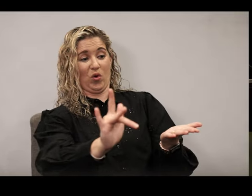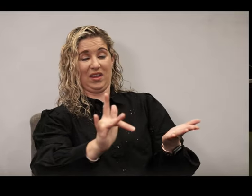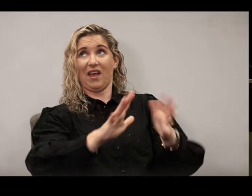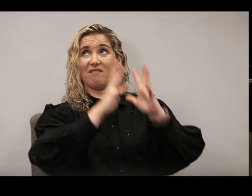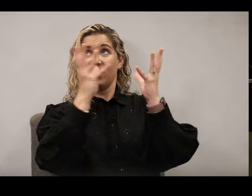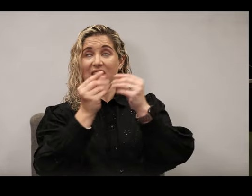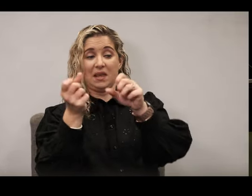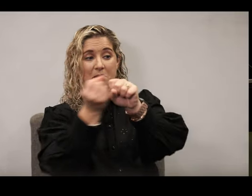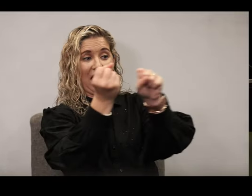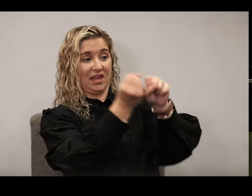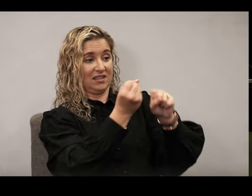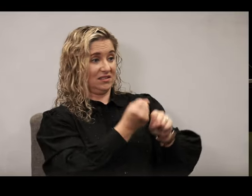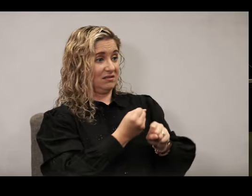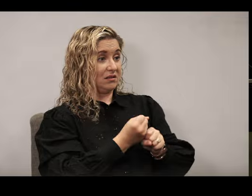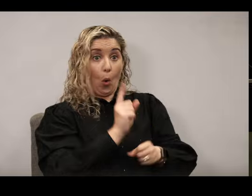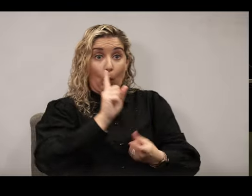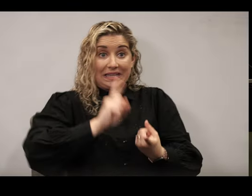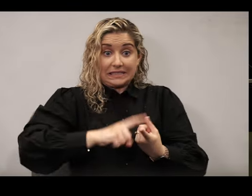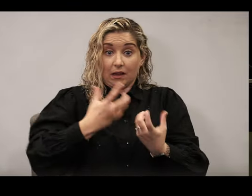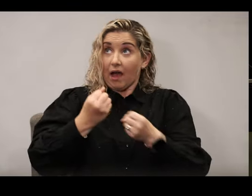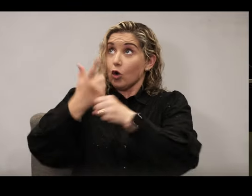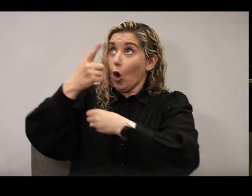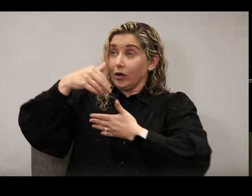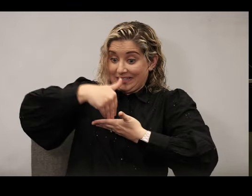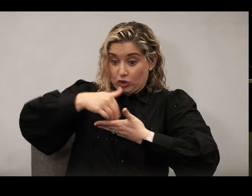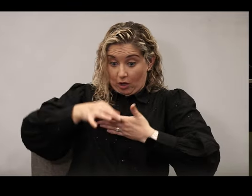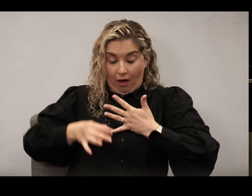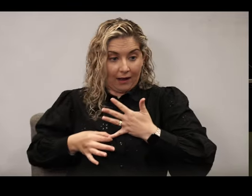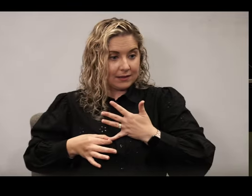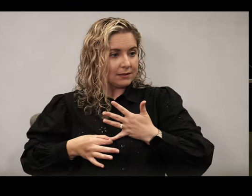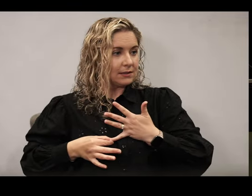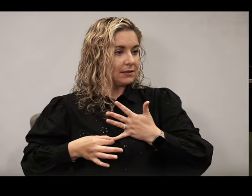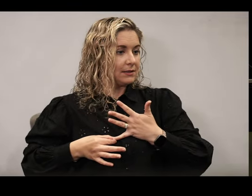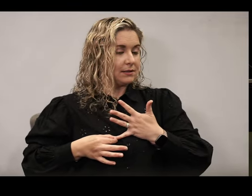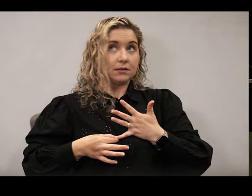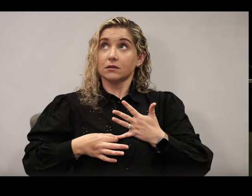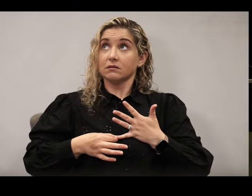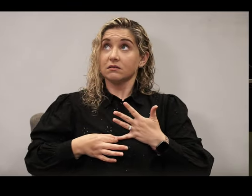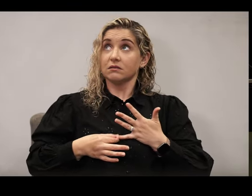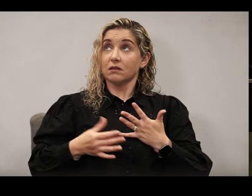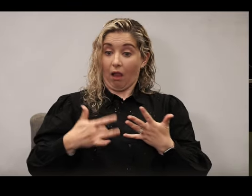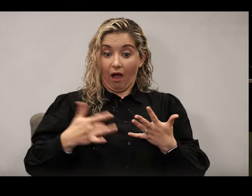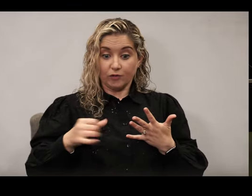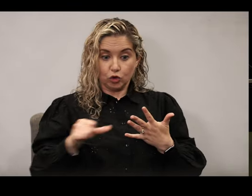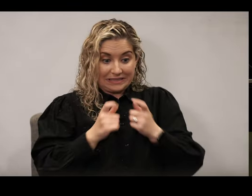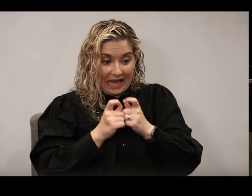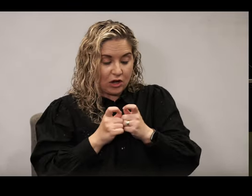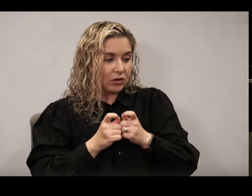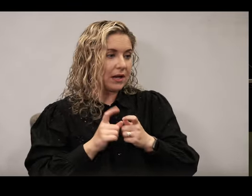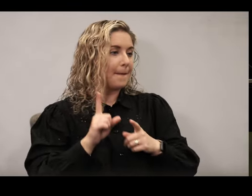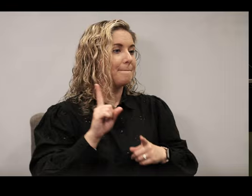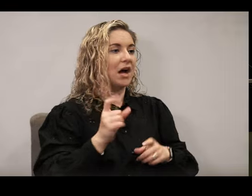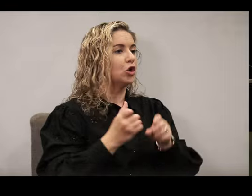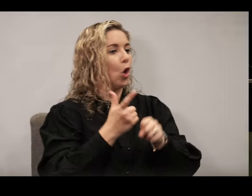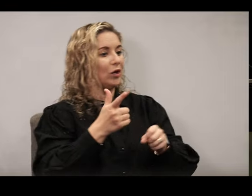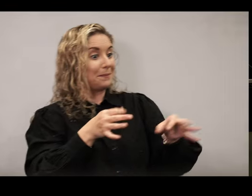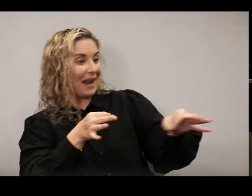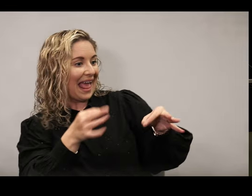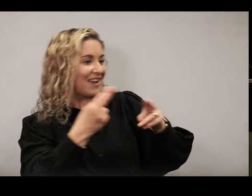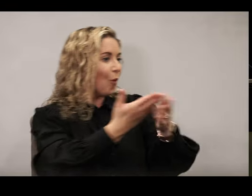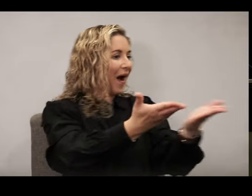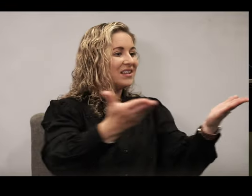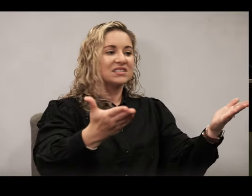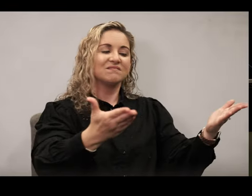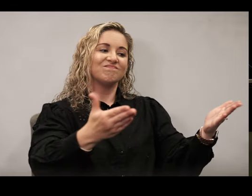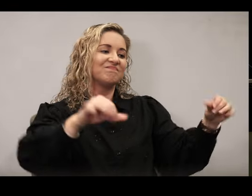bearers, and so still unique from the animals, and human life is sacred and we're equal in value, but we are not what we're meant to be.